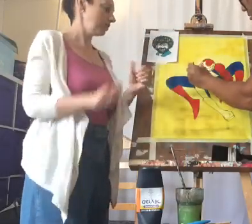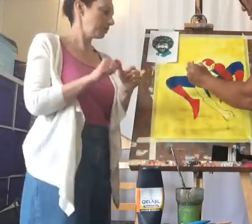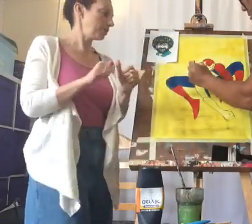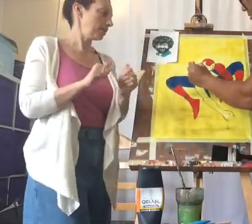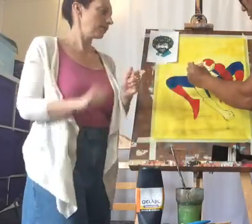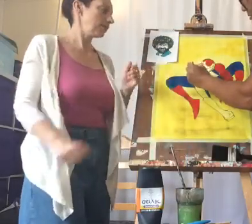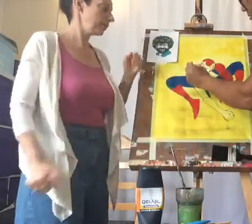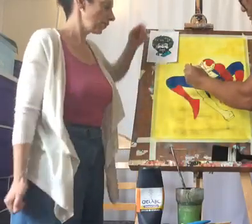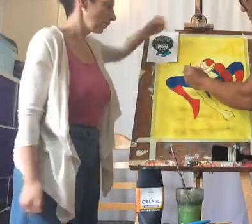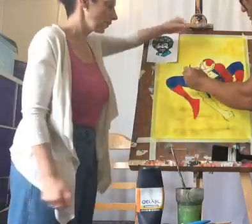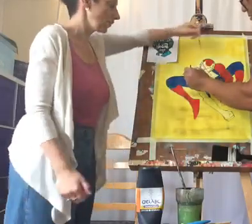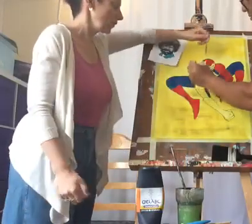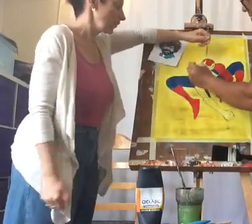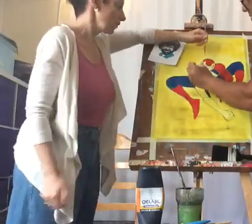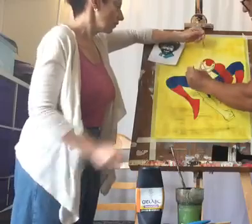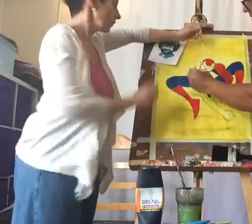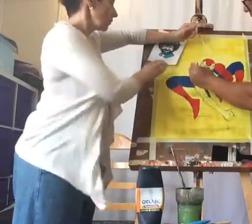Better.